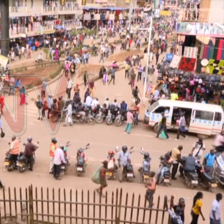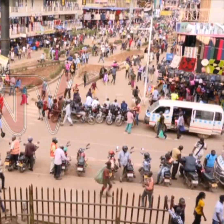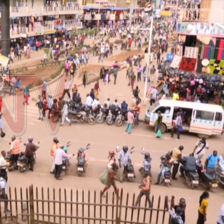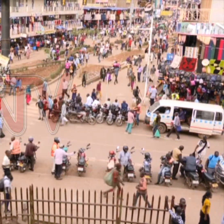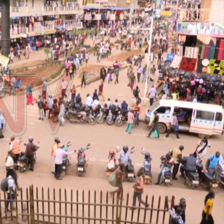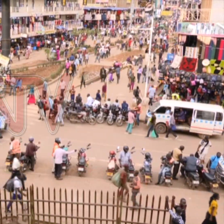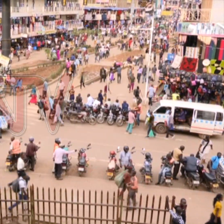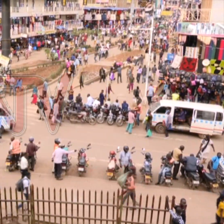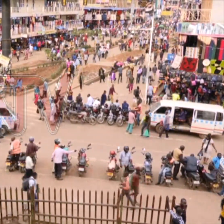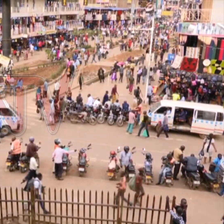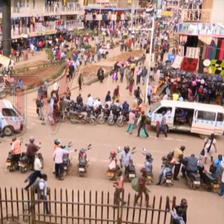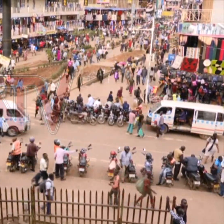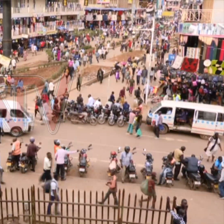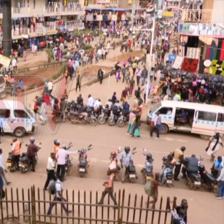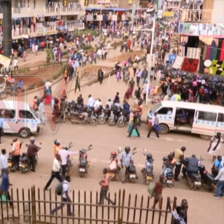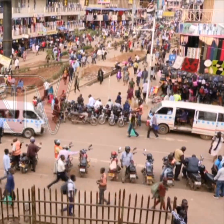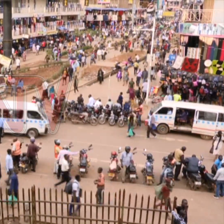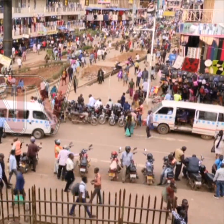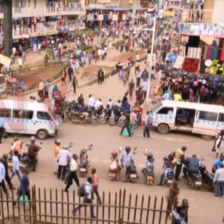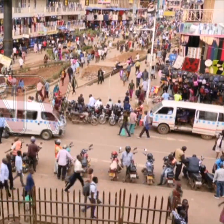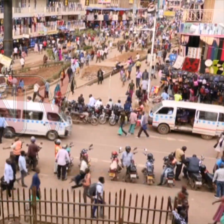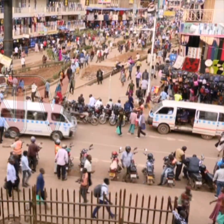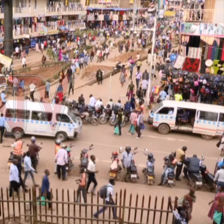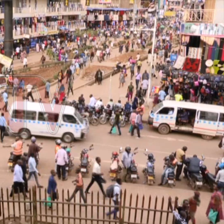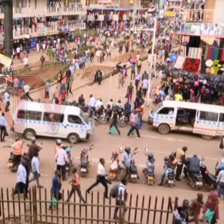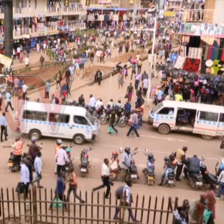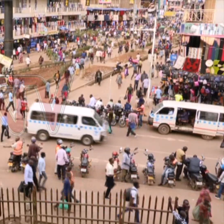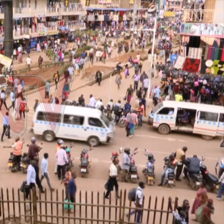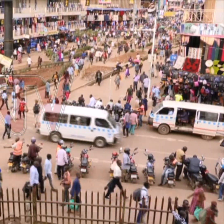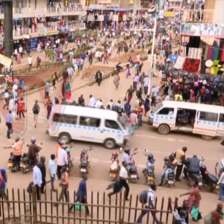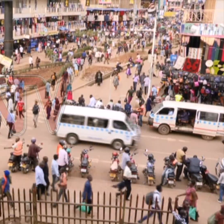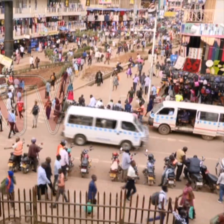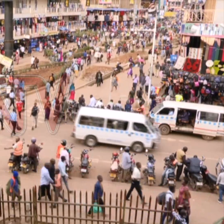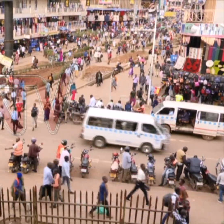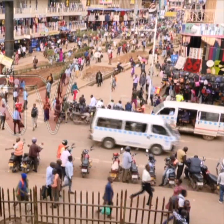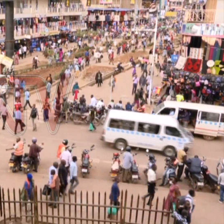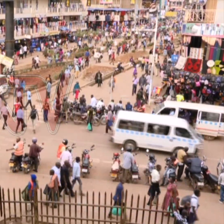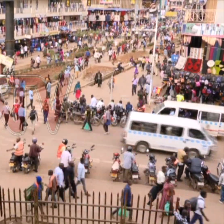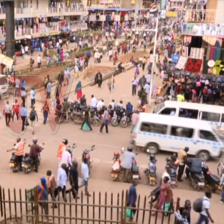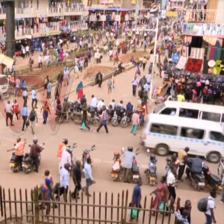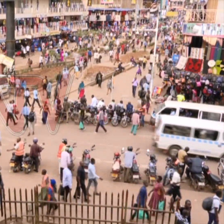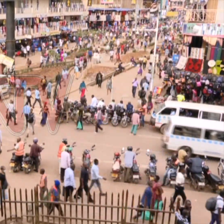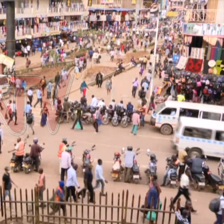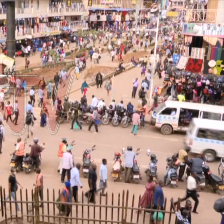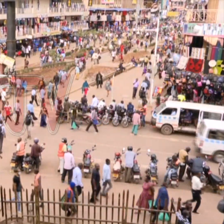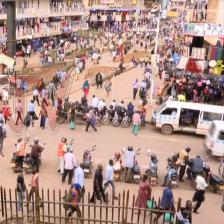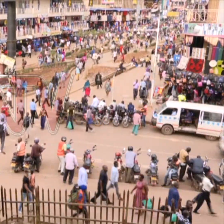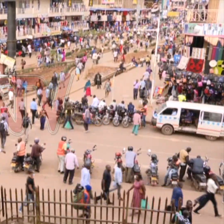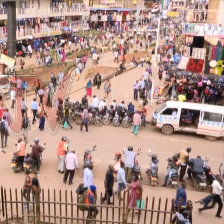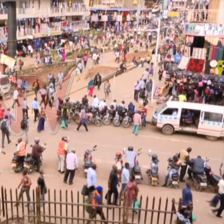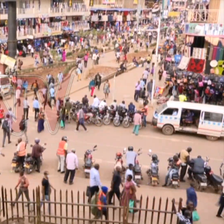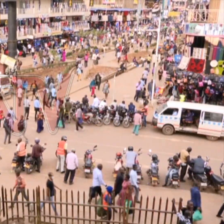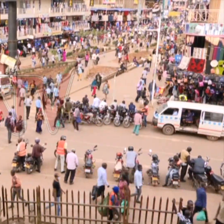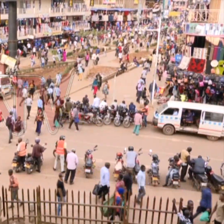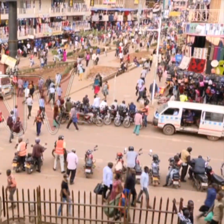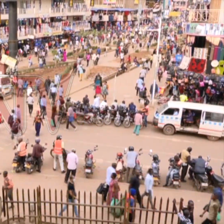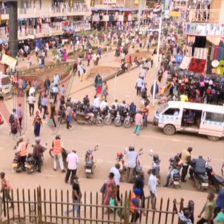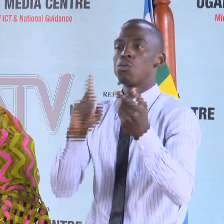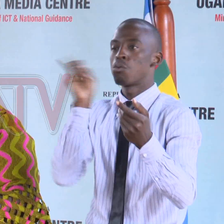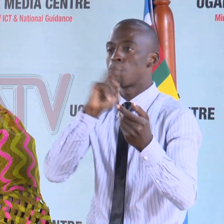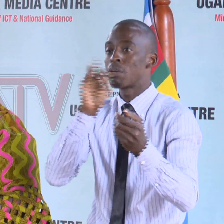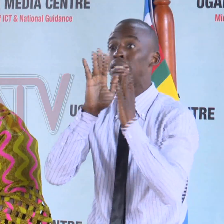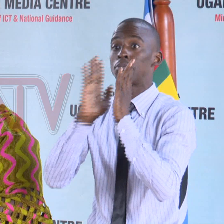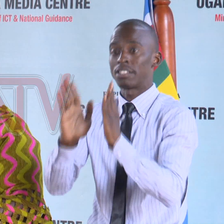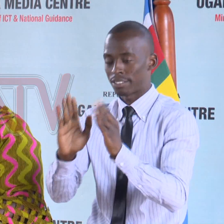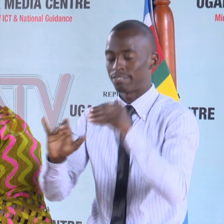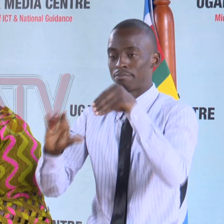airing out issues of concerns of deaf people, will be played. A public lecture by eminent speakers.